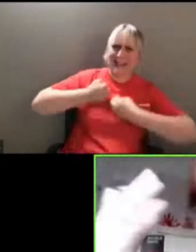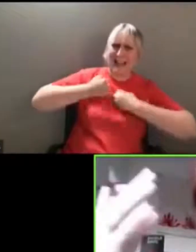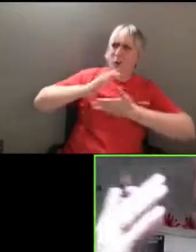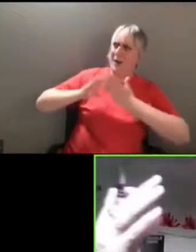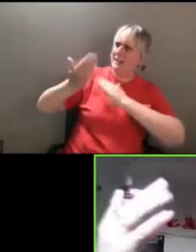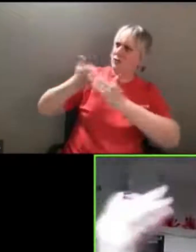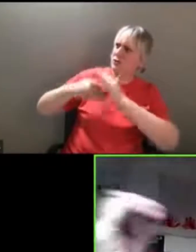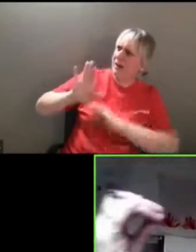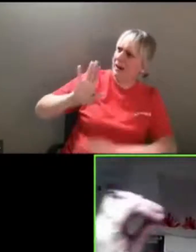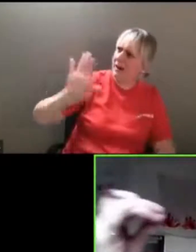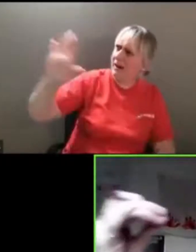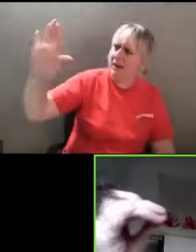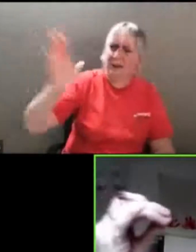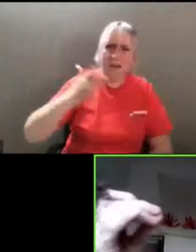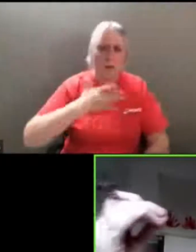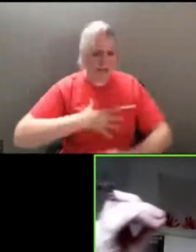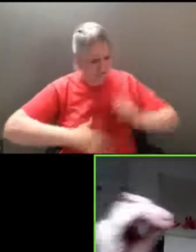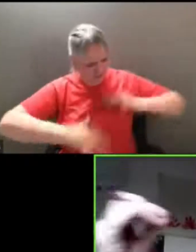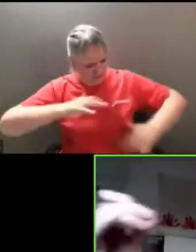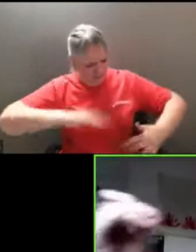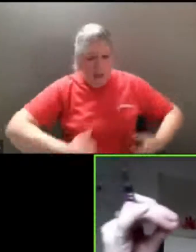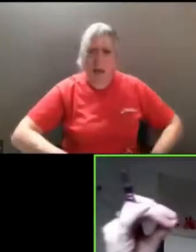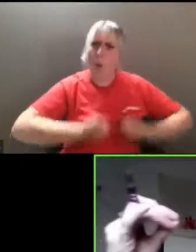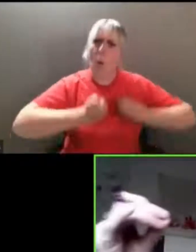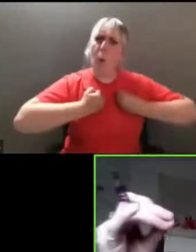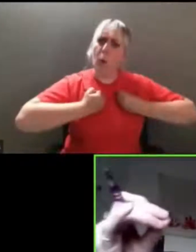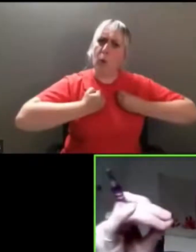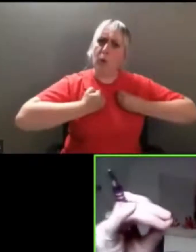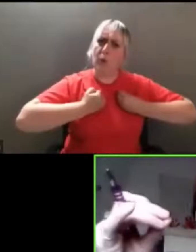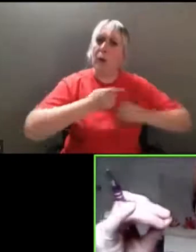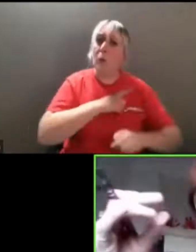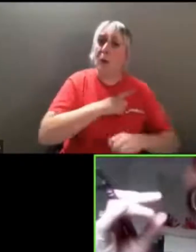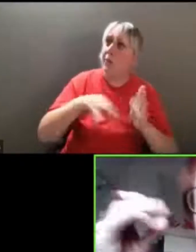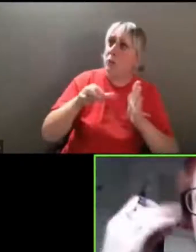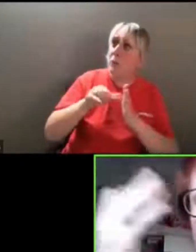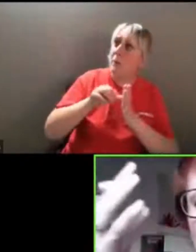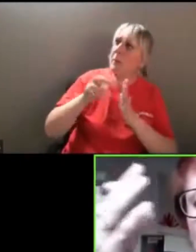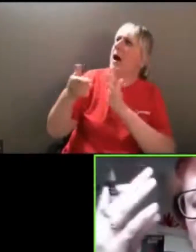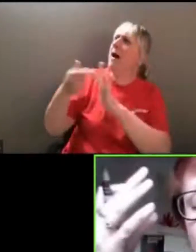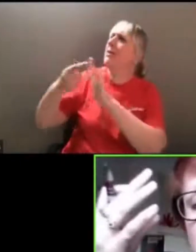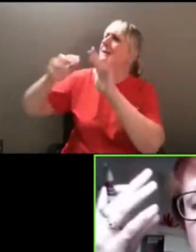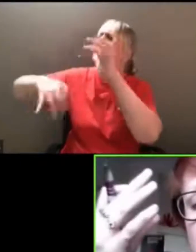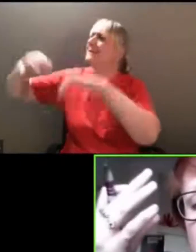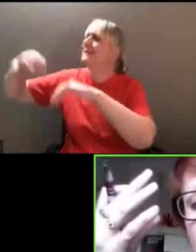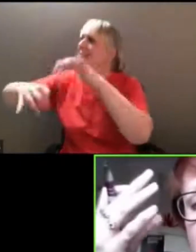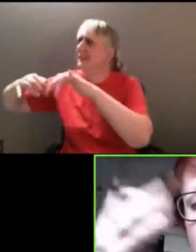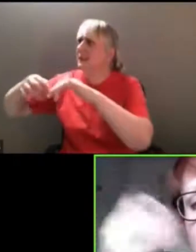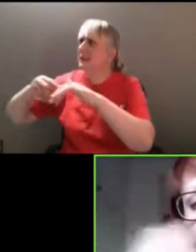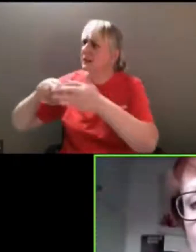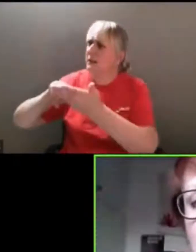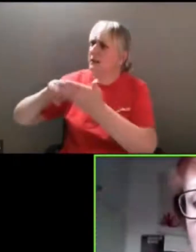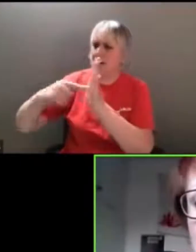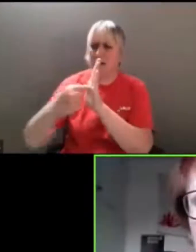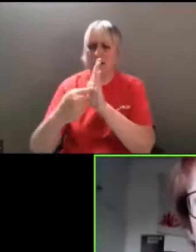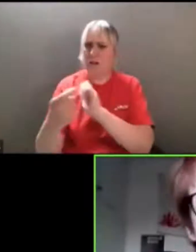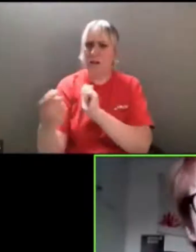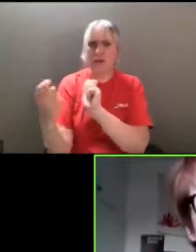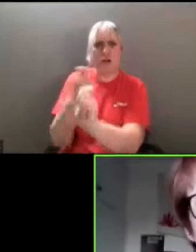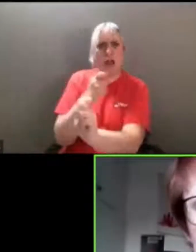he warned us that we needed to write our own history because it was already getting written for us. I've quite often been to meetings